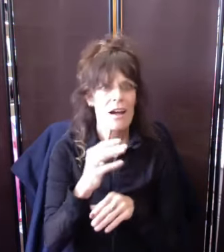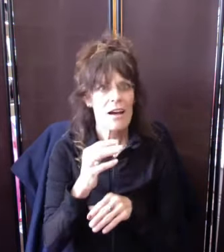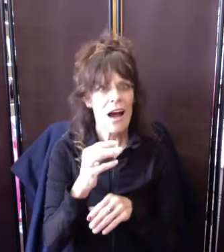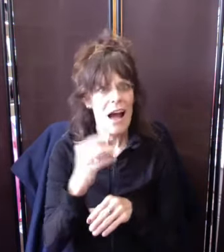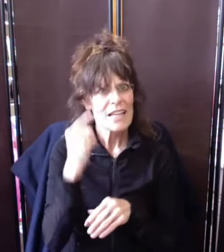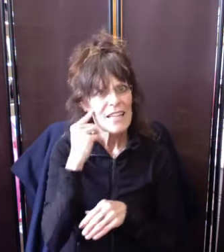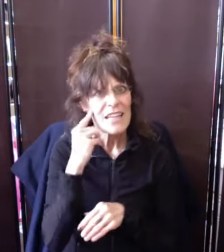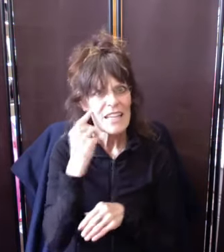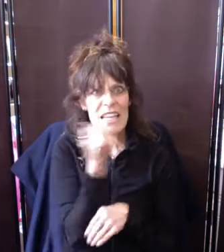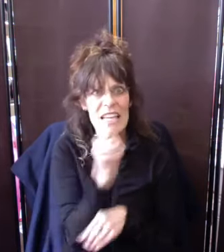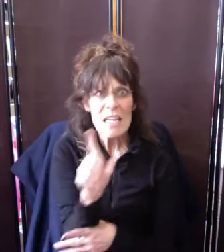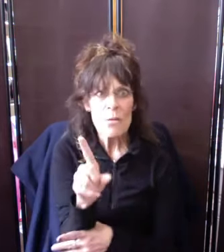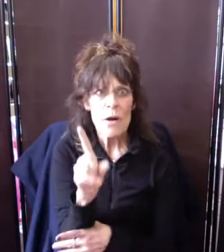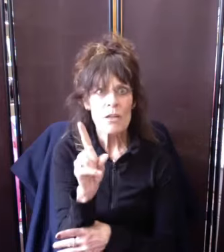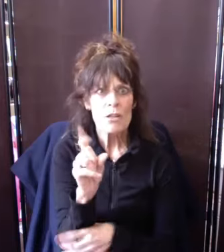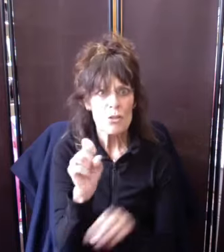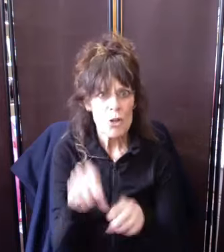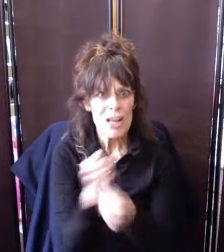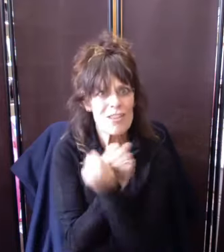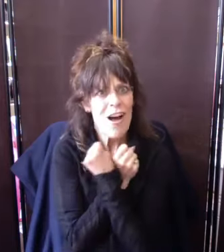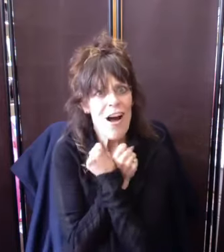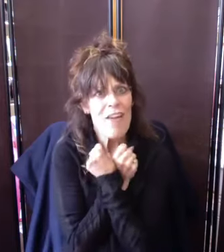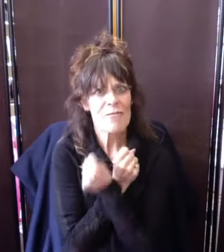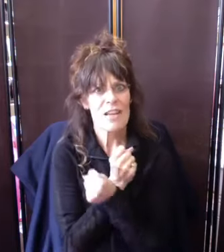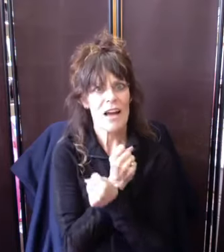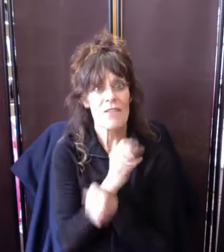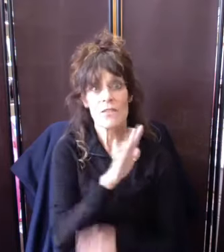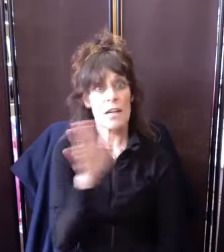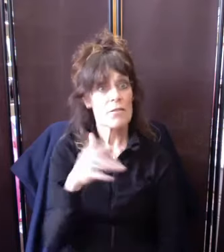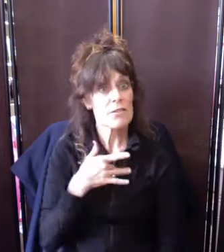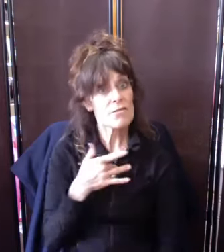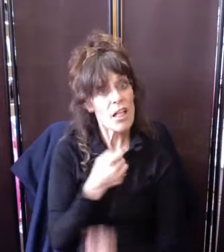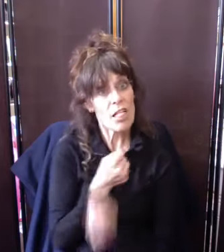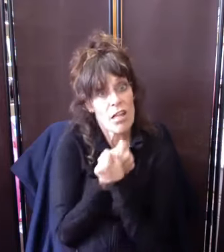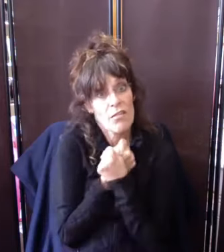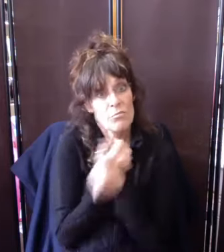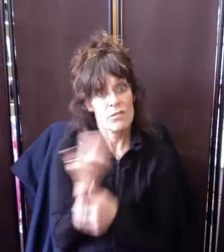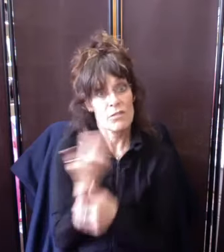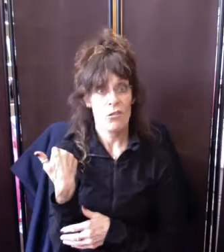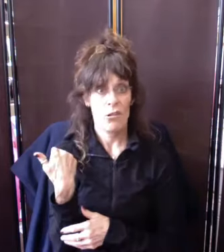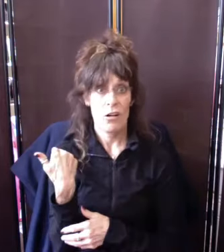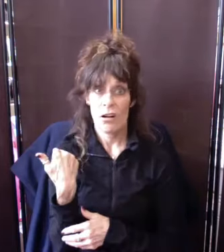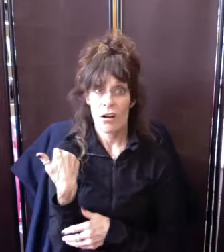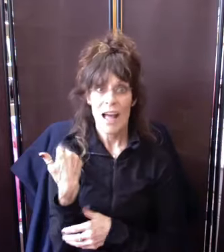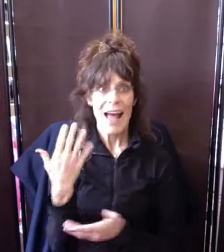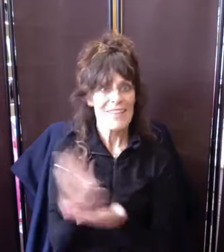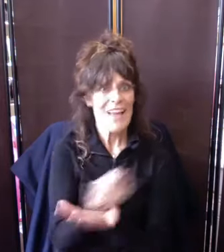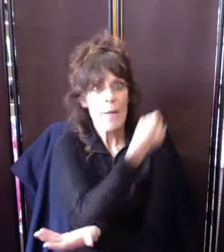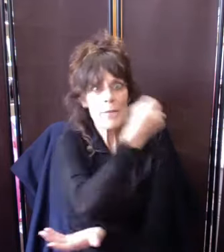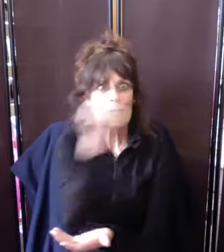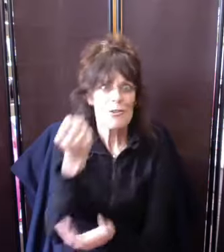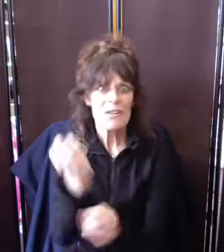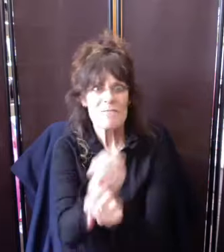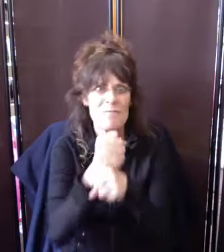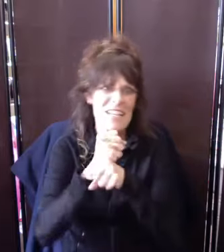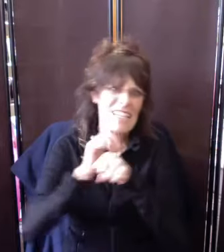the honest truth. The reason is I'd never felt loved by anybody. If I had the opportunity to make the whole world stop and give me 2